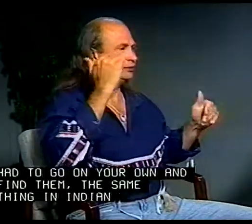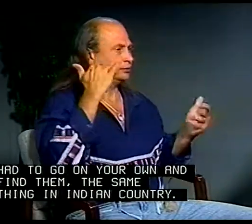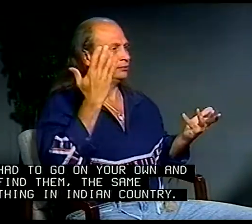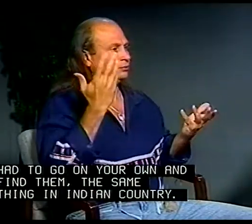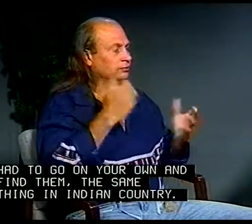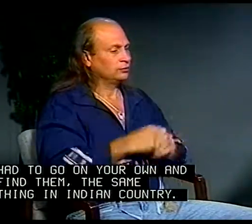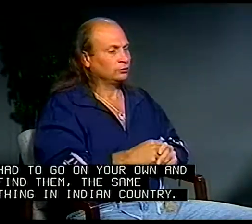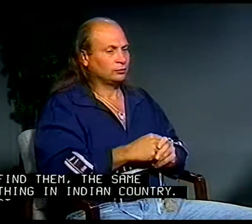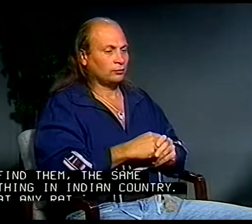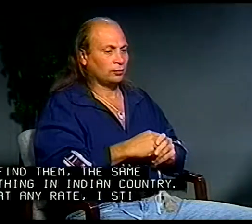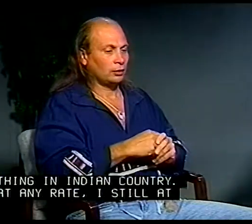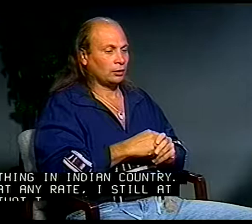them. And the same thing in Indian country.